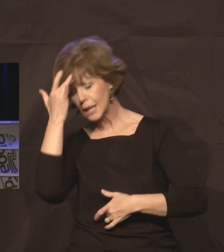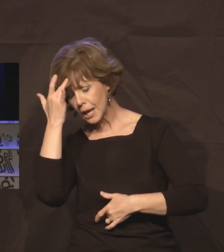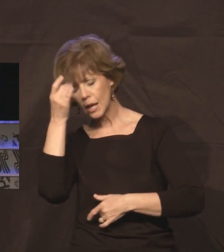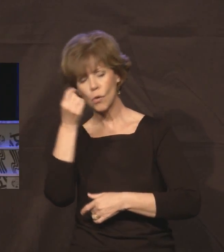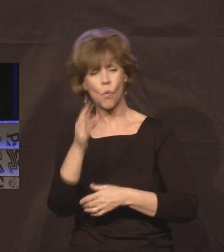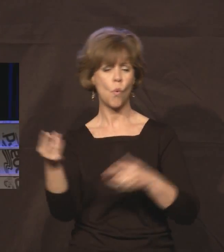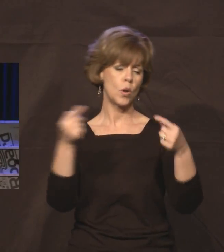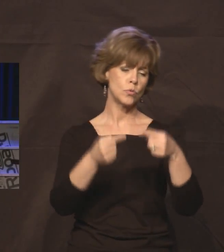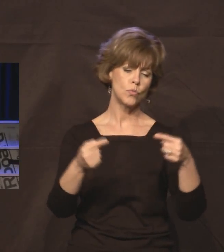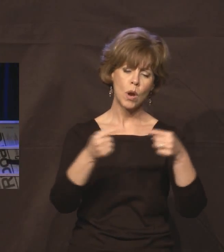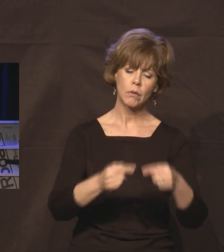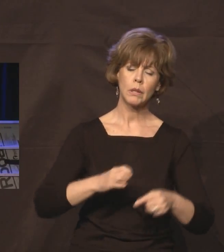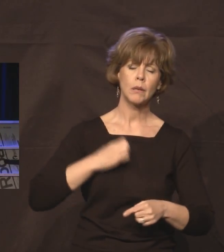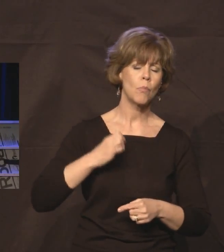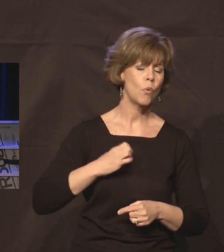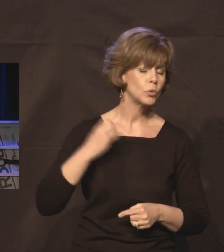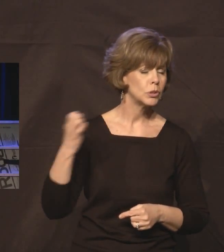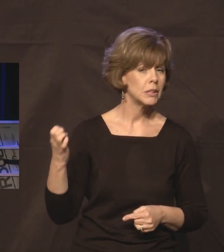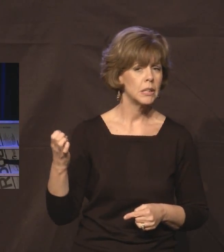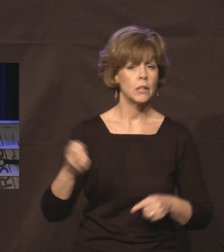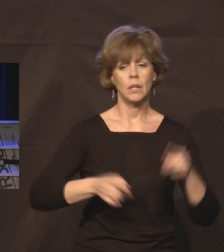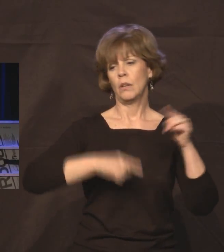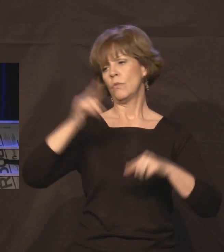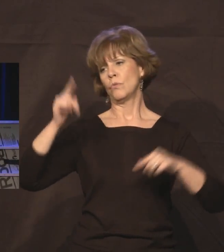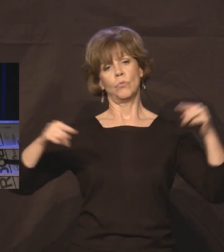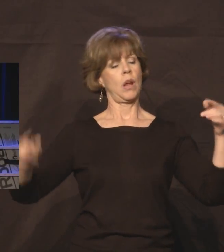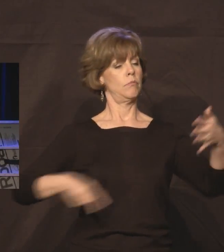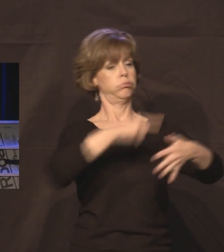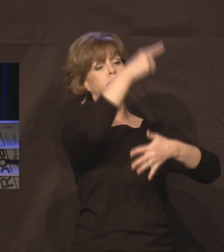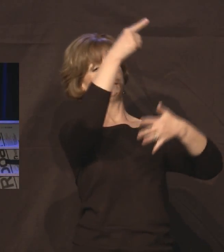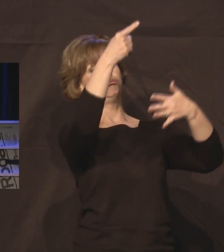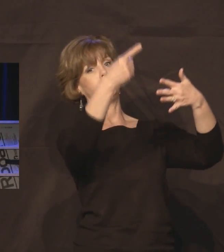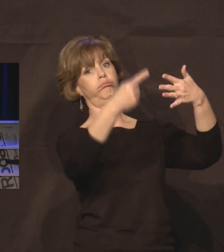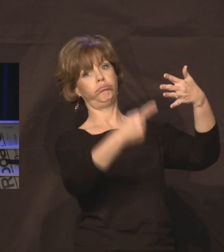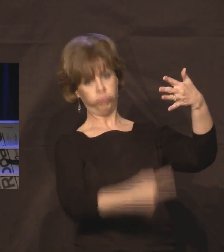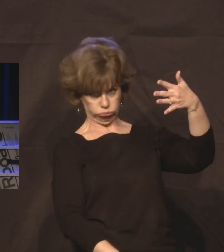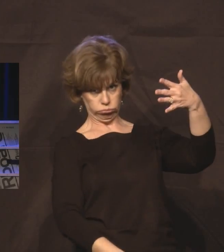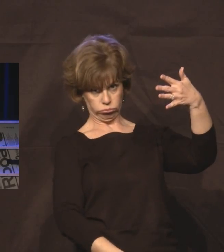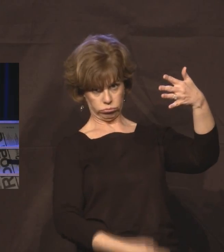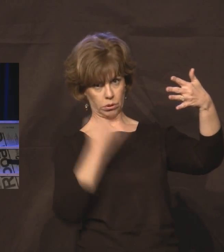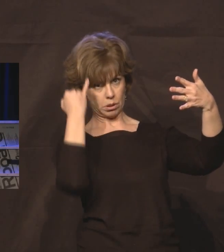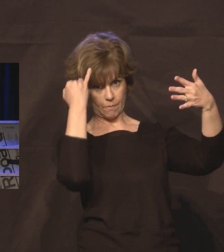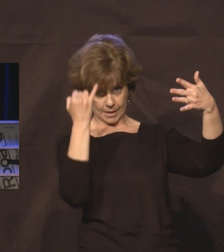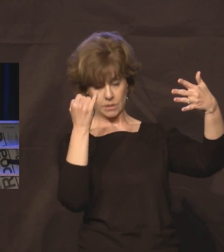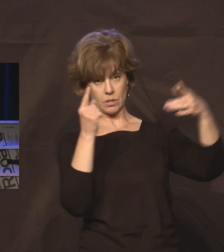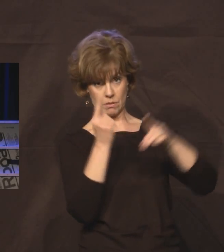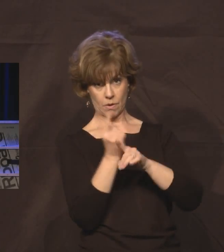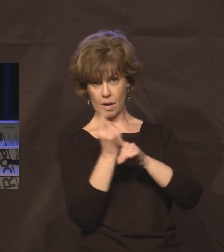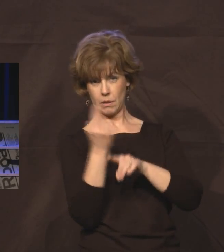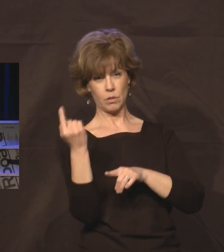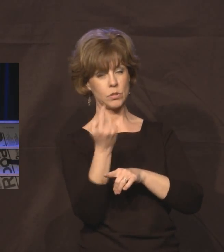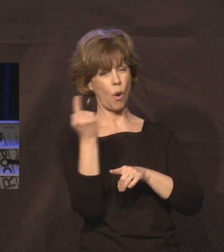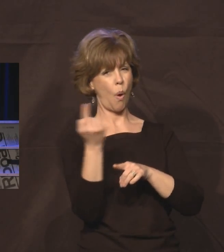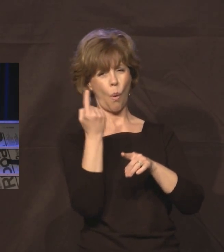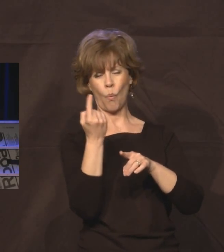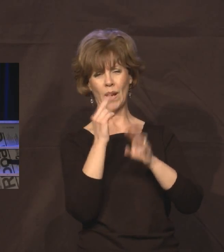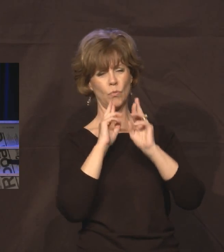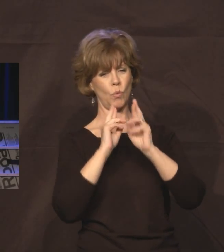who's struggling emotionally. I mean, like, you can imagine, right? We always get reports of high